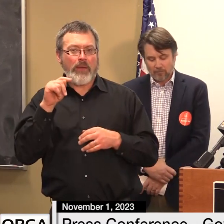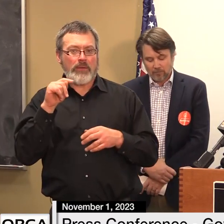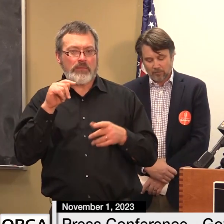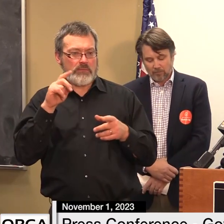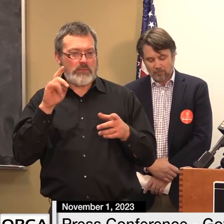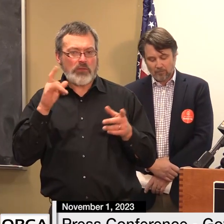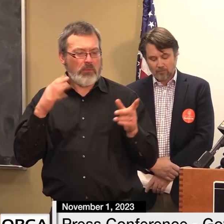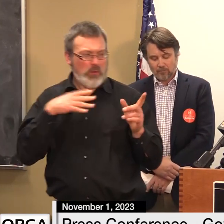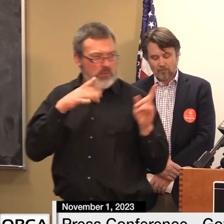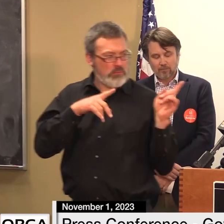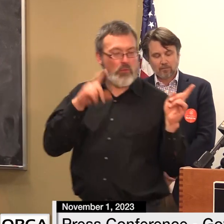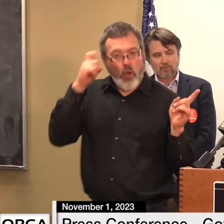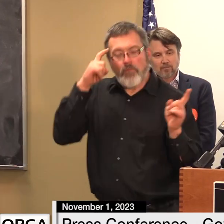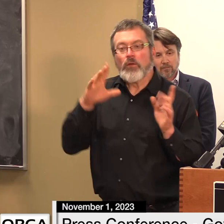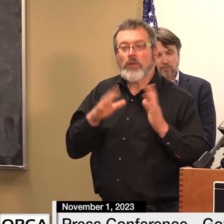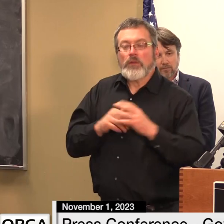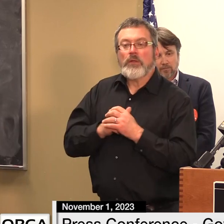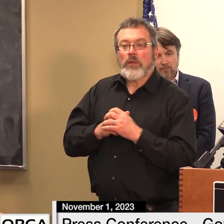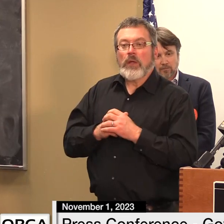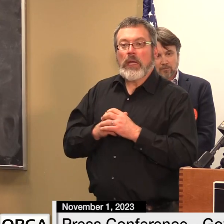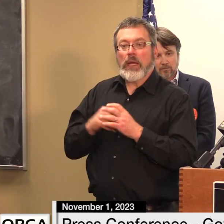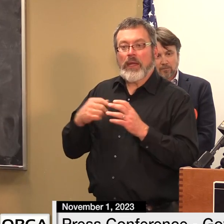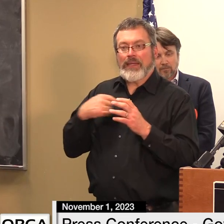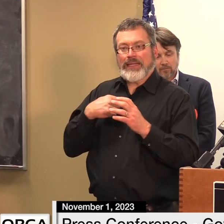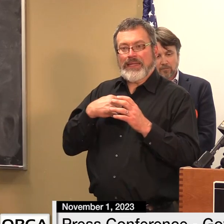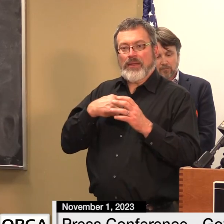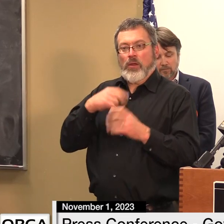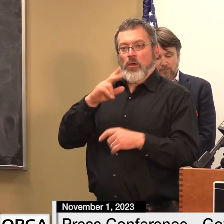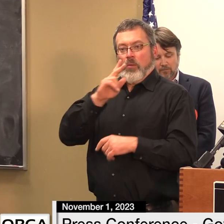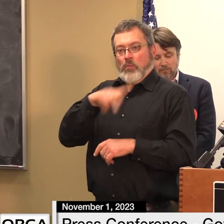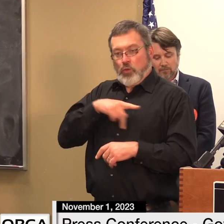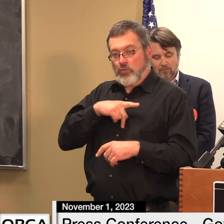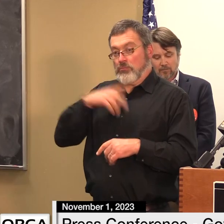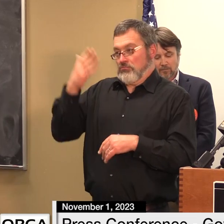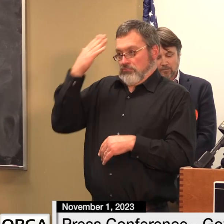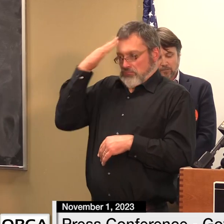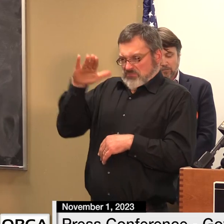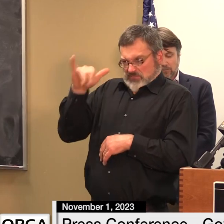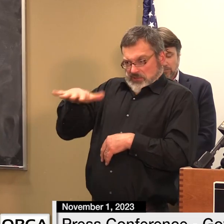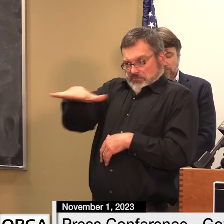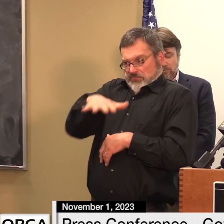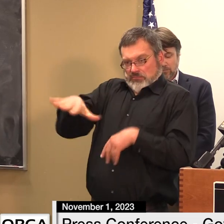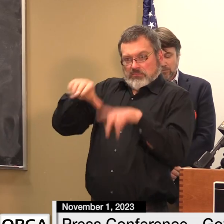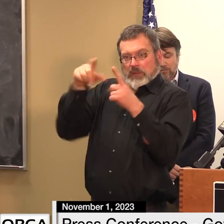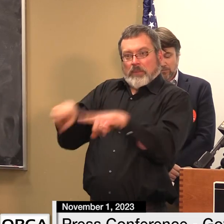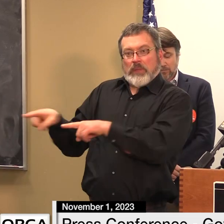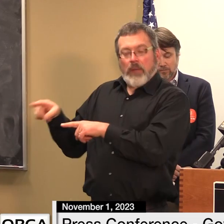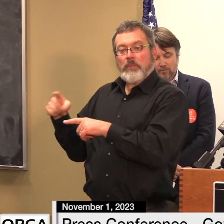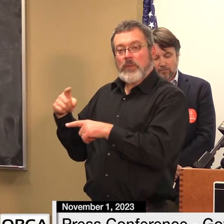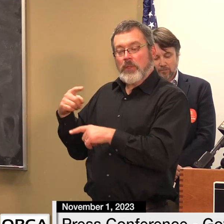Well, again, had I known personally about that situation at the time, we would have intervened